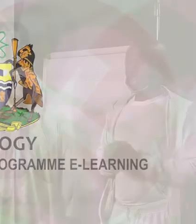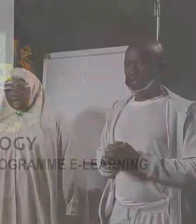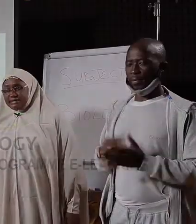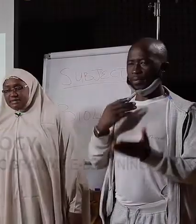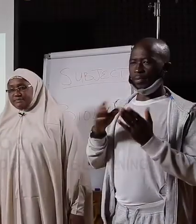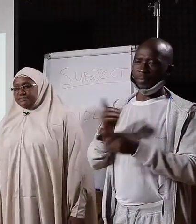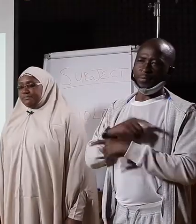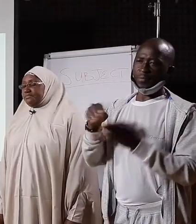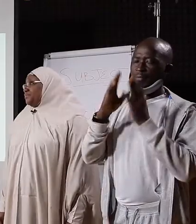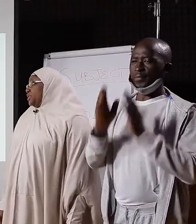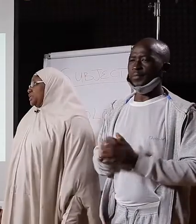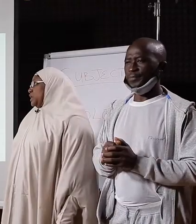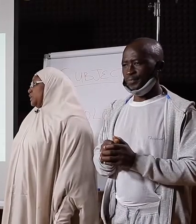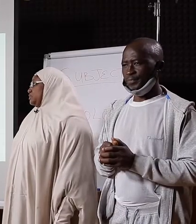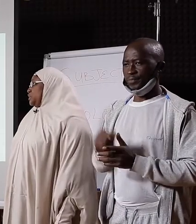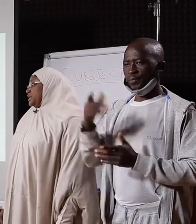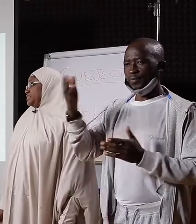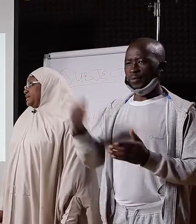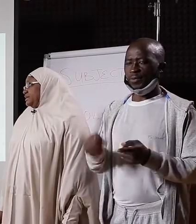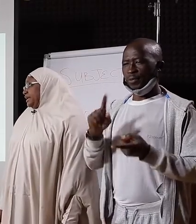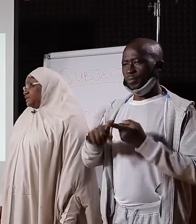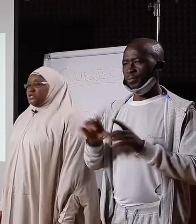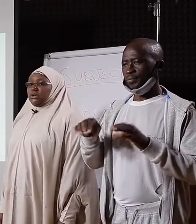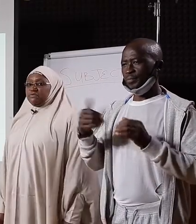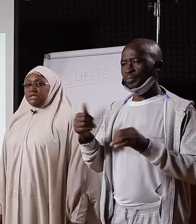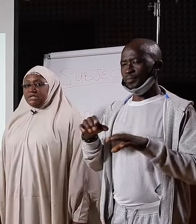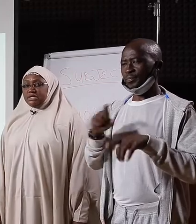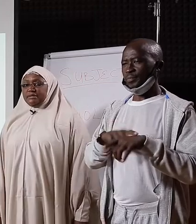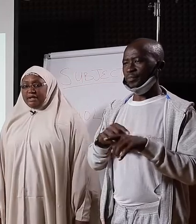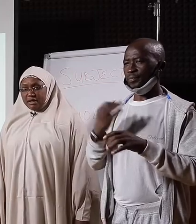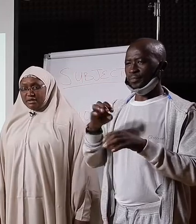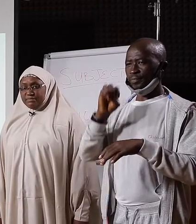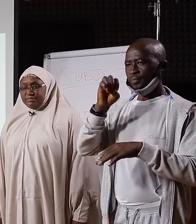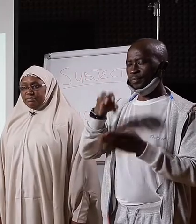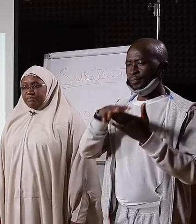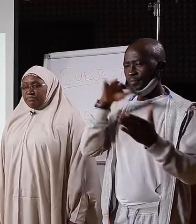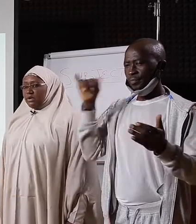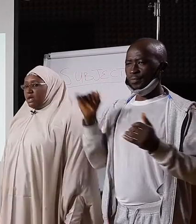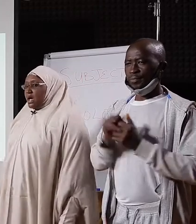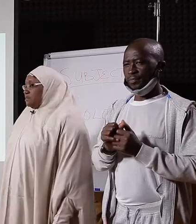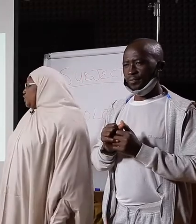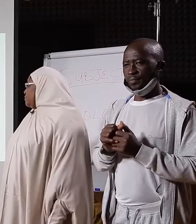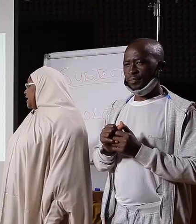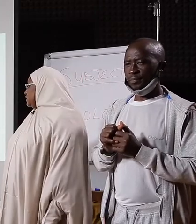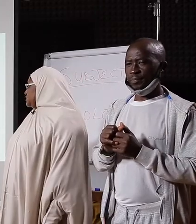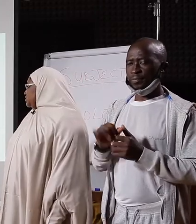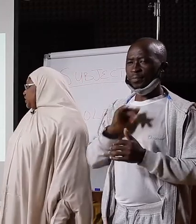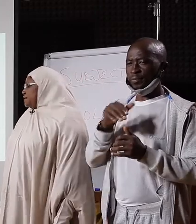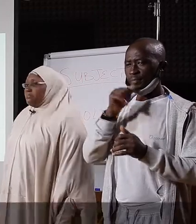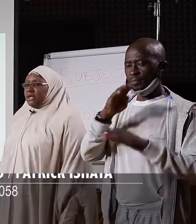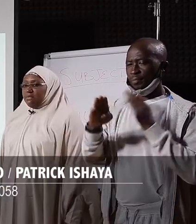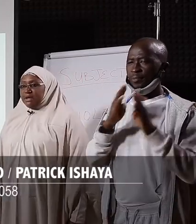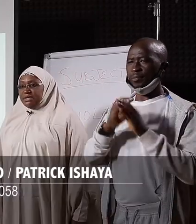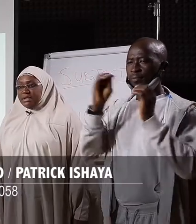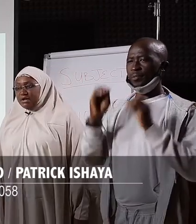Good day, learners. You are welcome to another edition of the e-learning. I am your biology